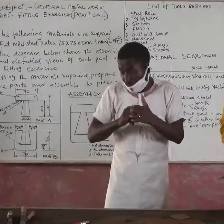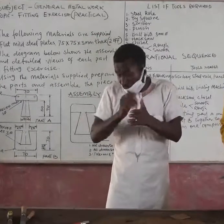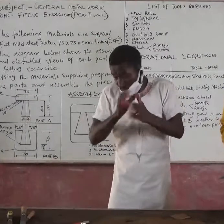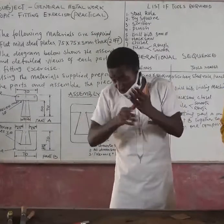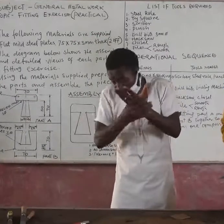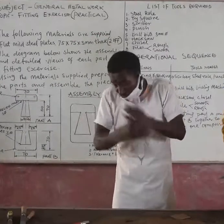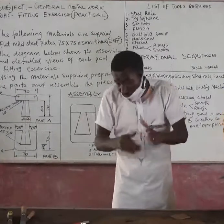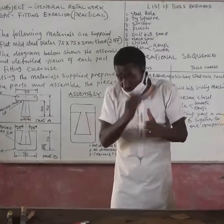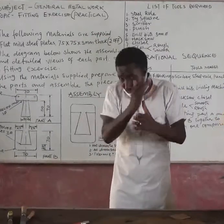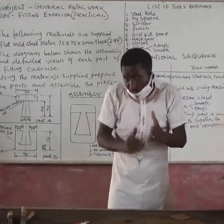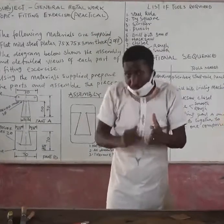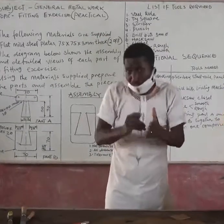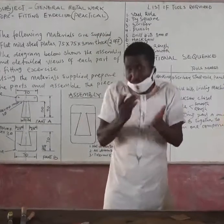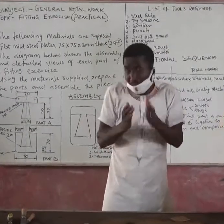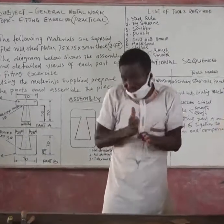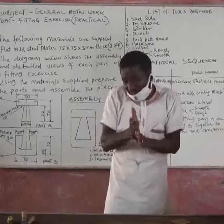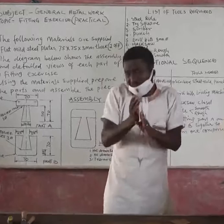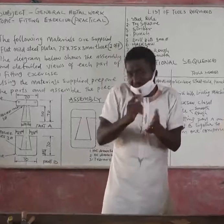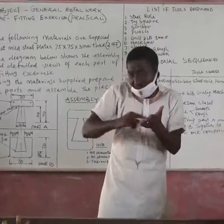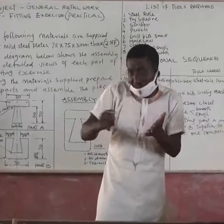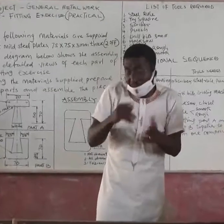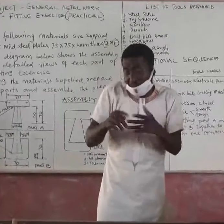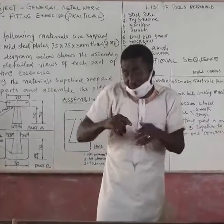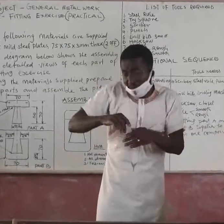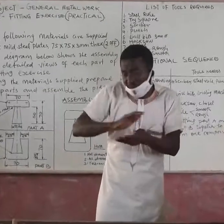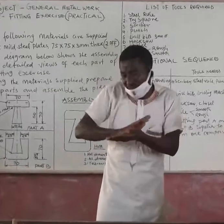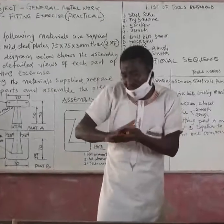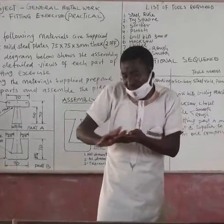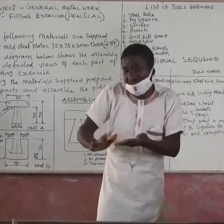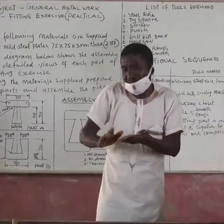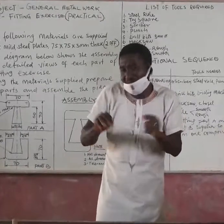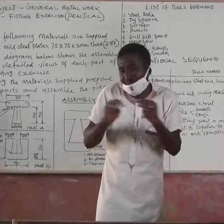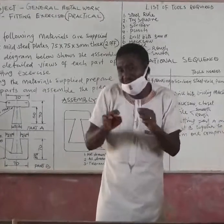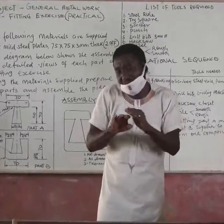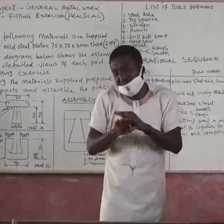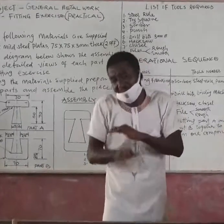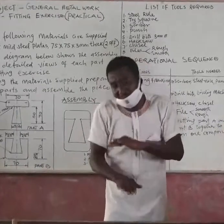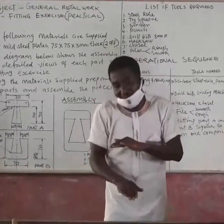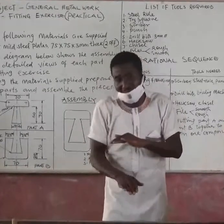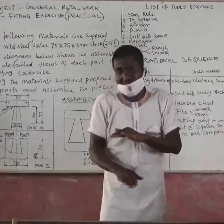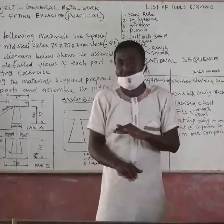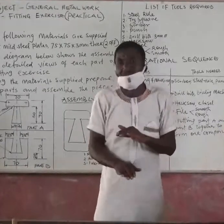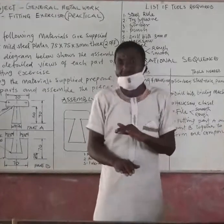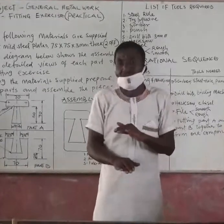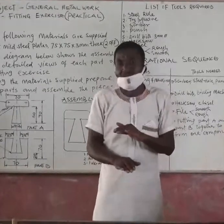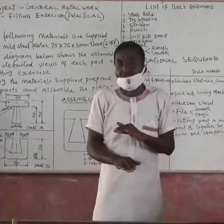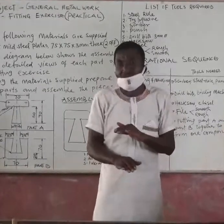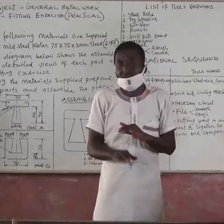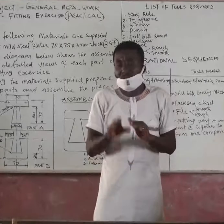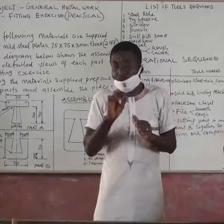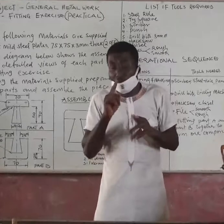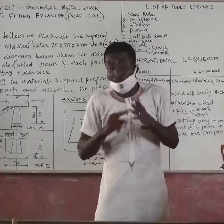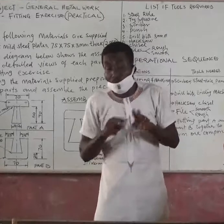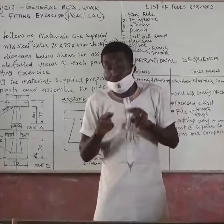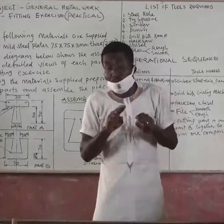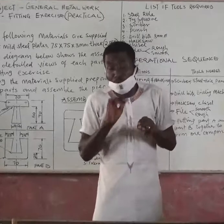you have marked, automatically by the time you file, the measurement will be less. It will reduce in size. So what we